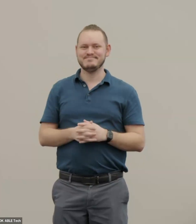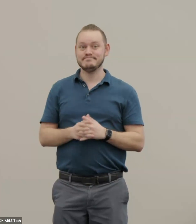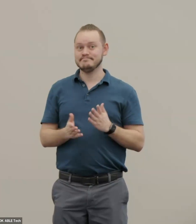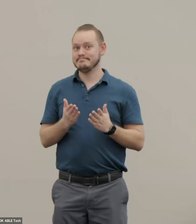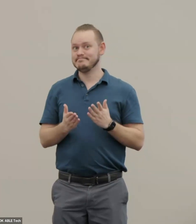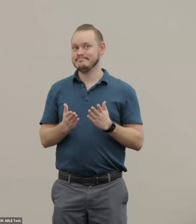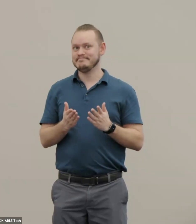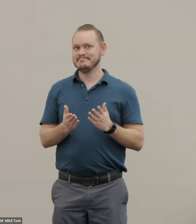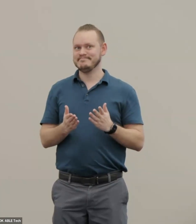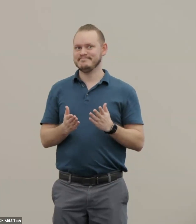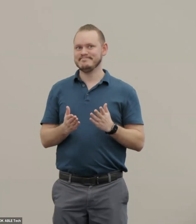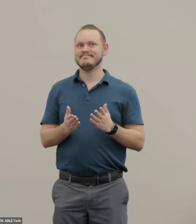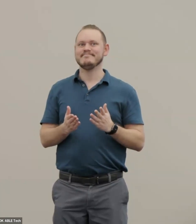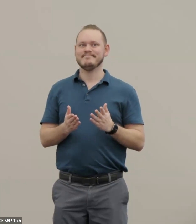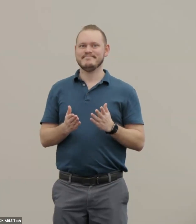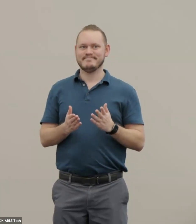Maybe.